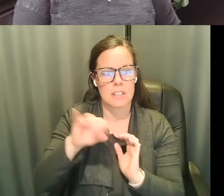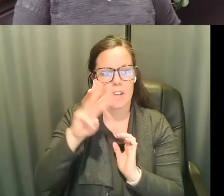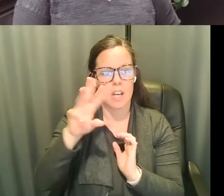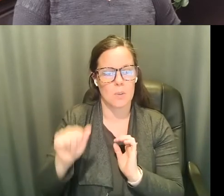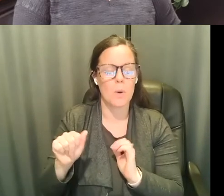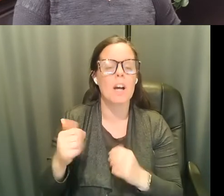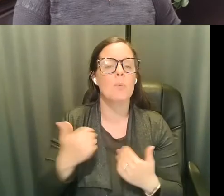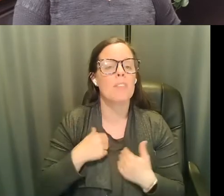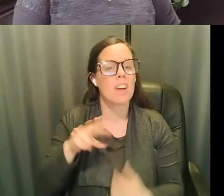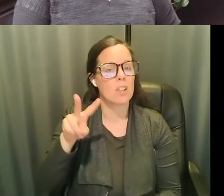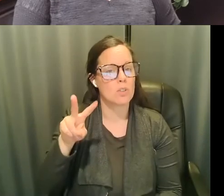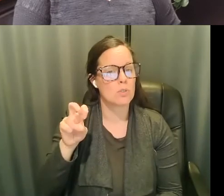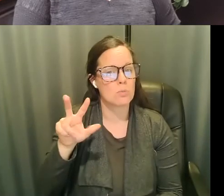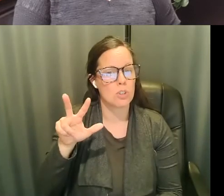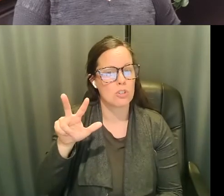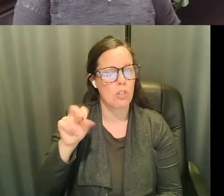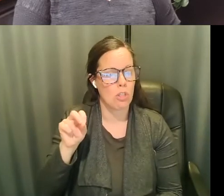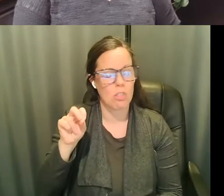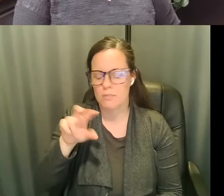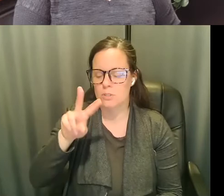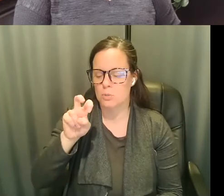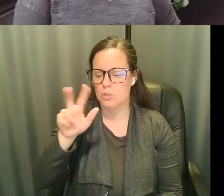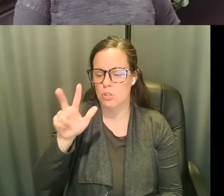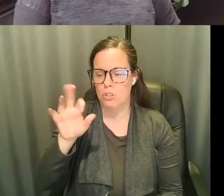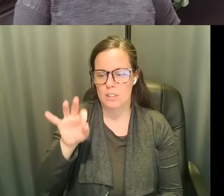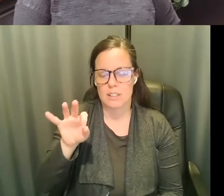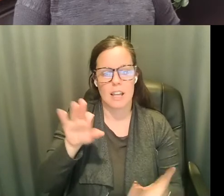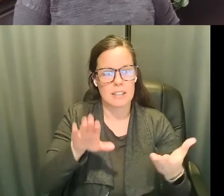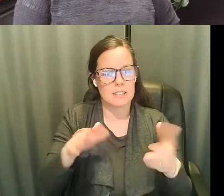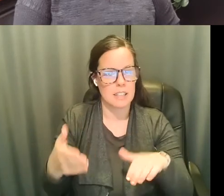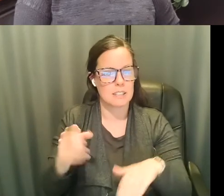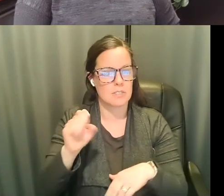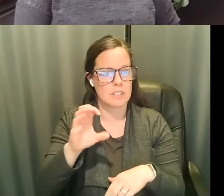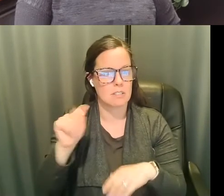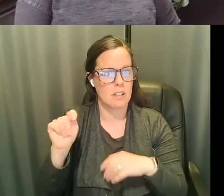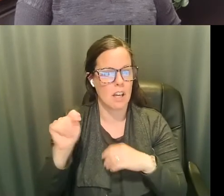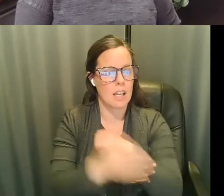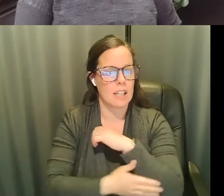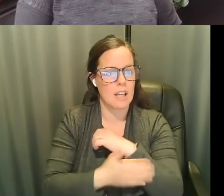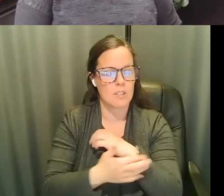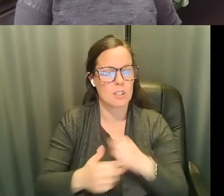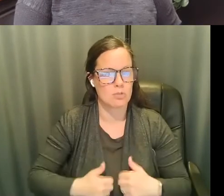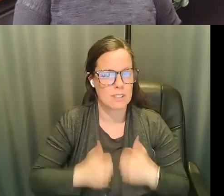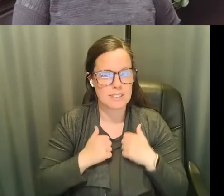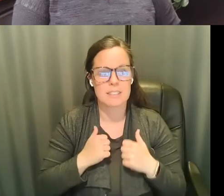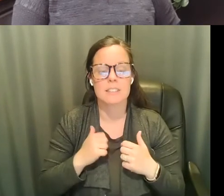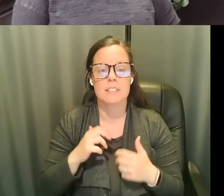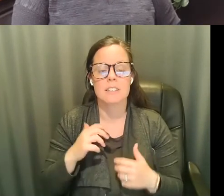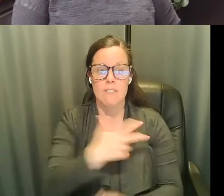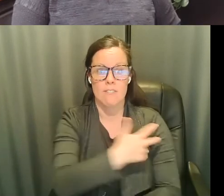had 239 deaths of Scott County residents. And in vaccinations,